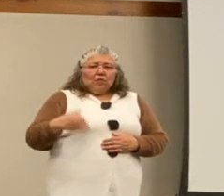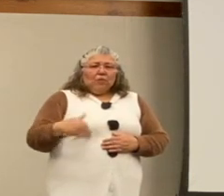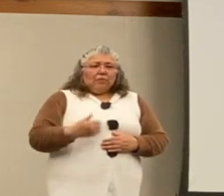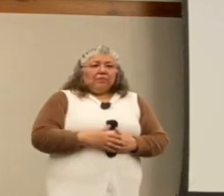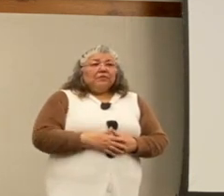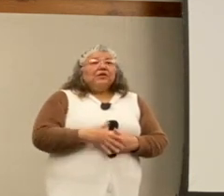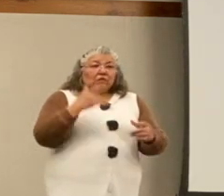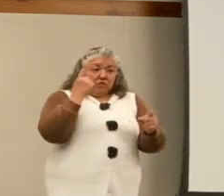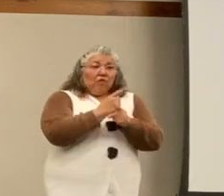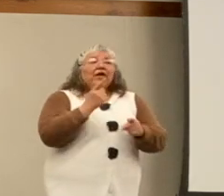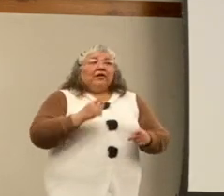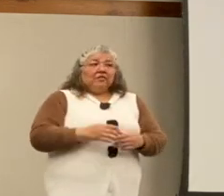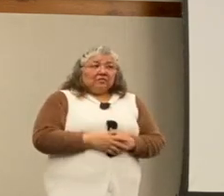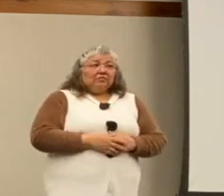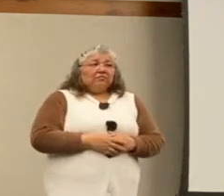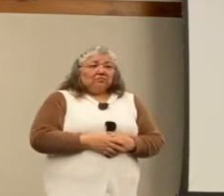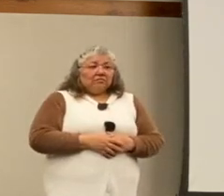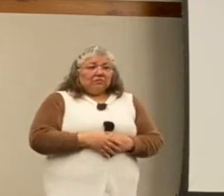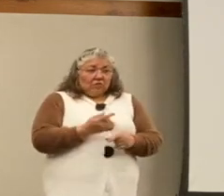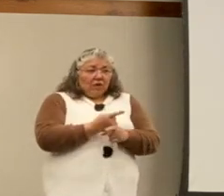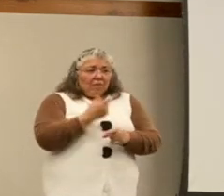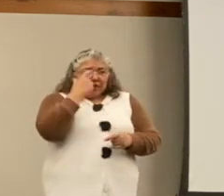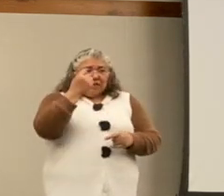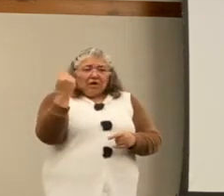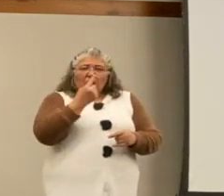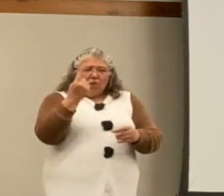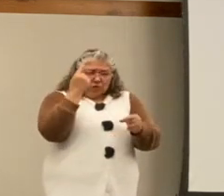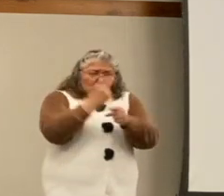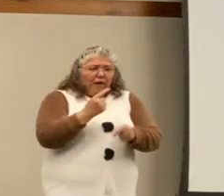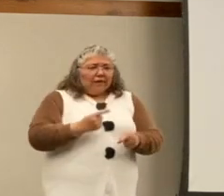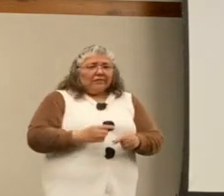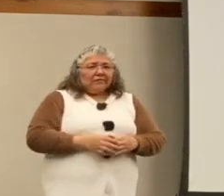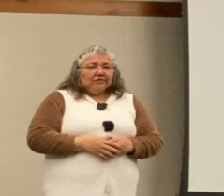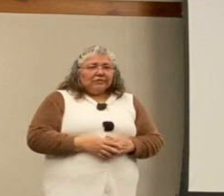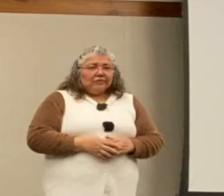And he was right. Right? Because he's always right.